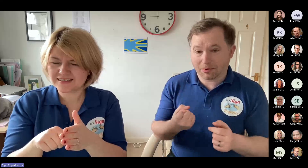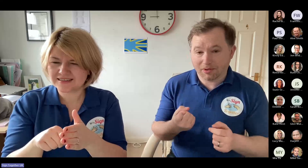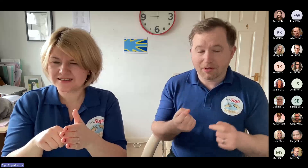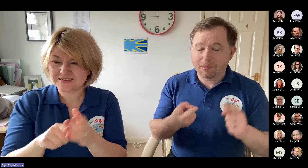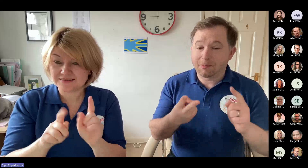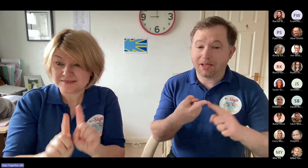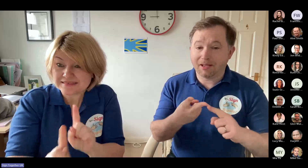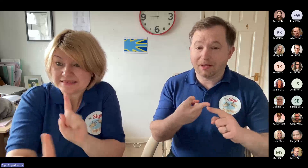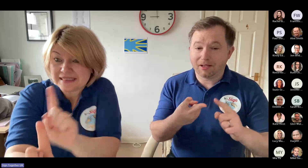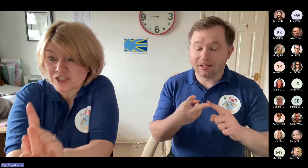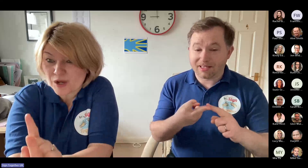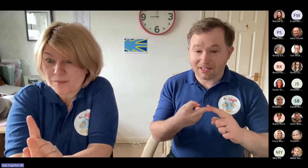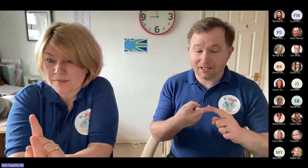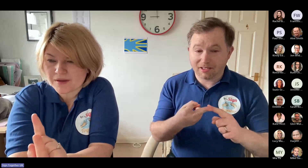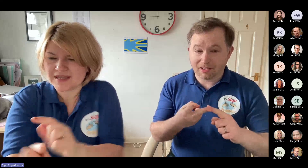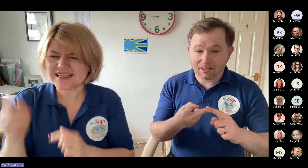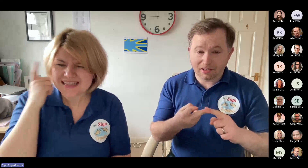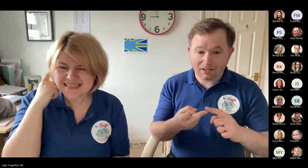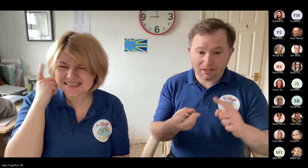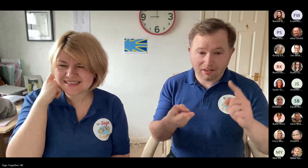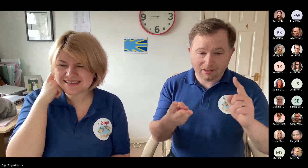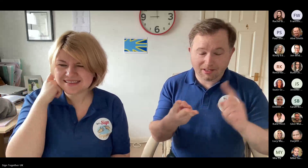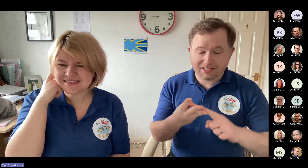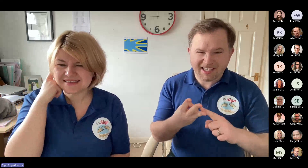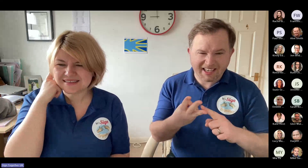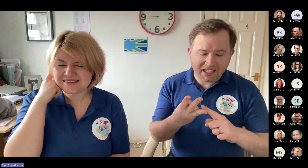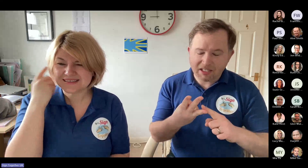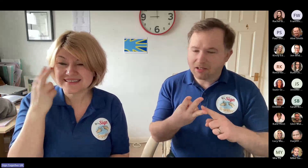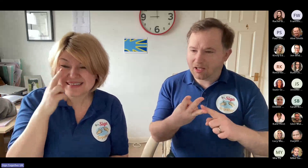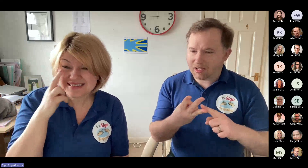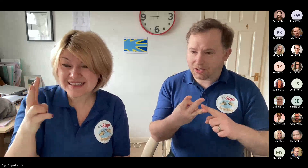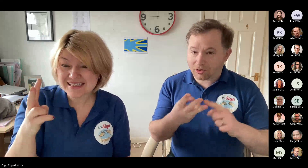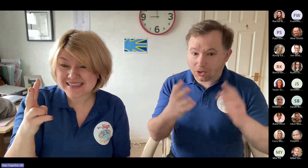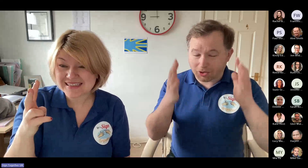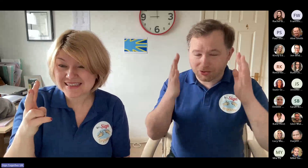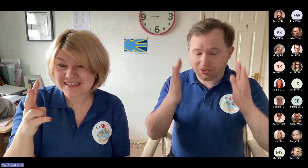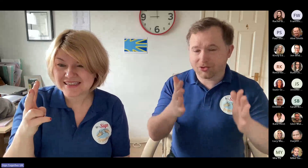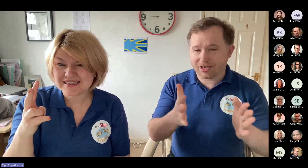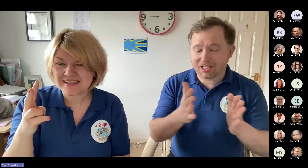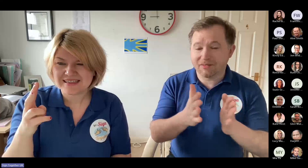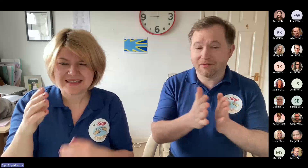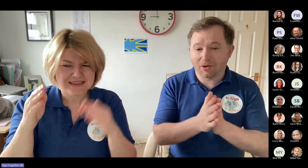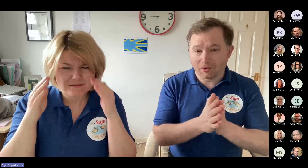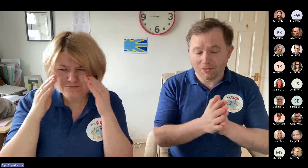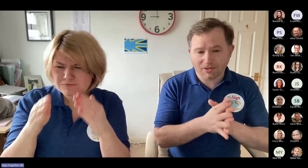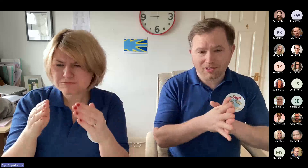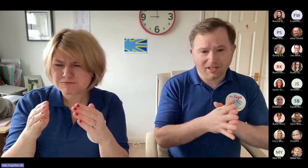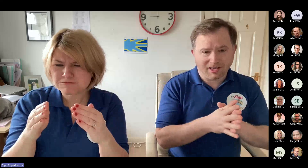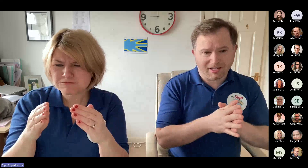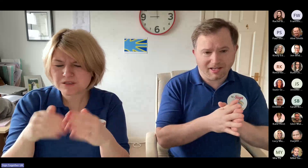up, B, listen, C, the concentration involved